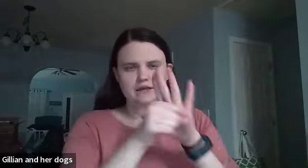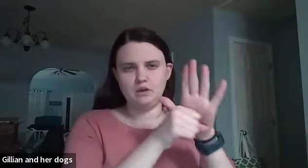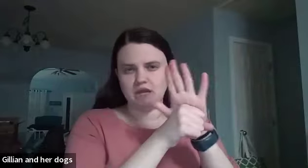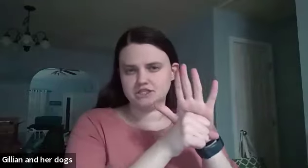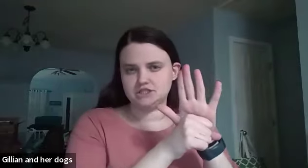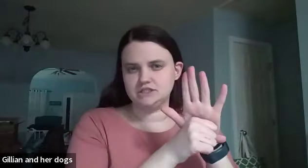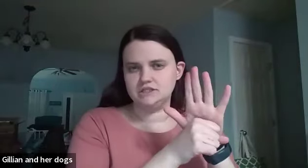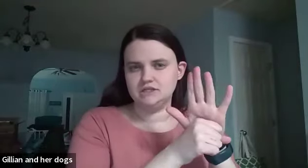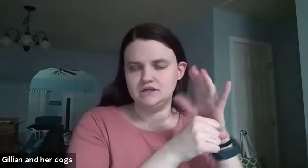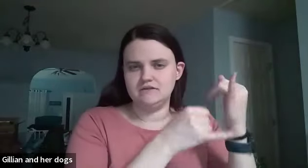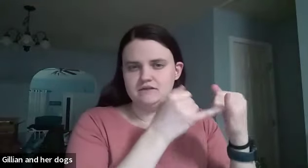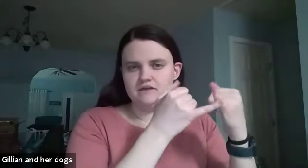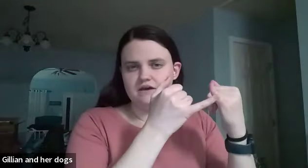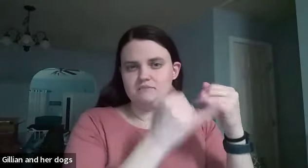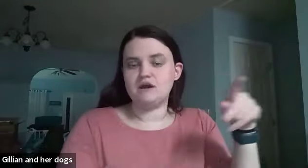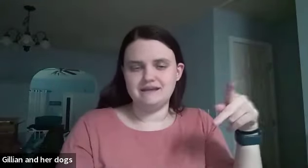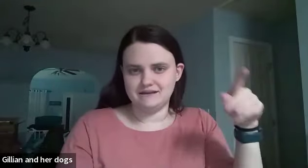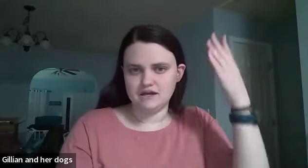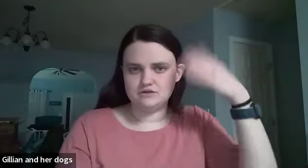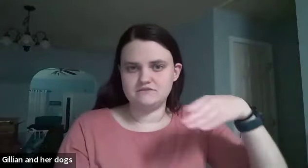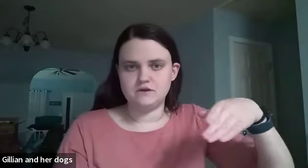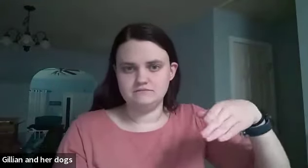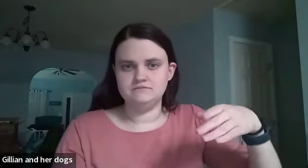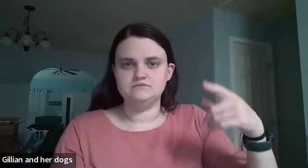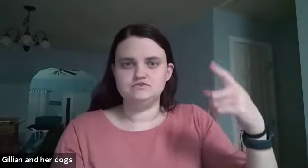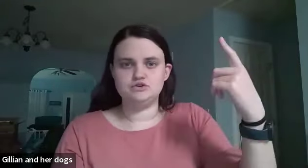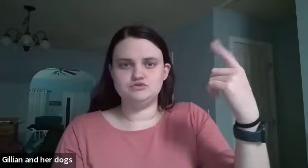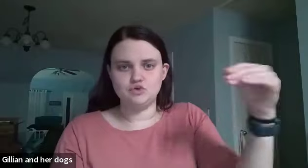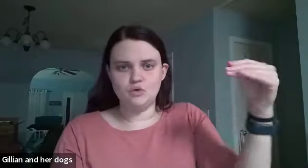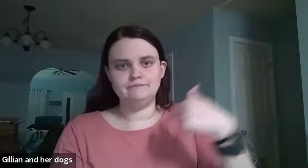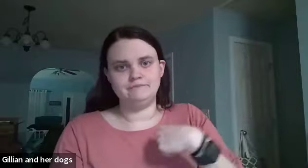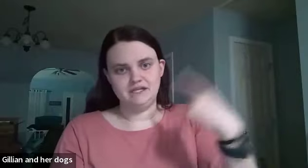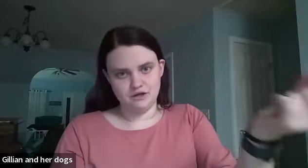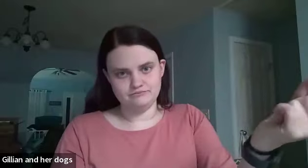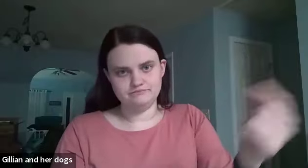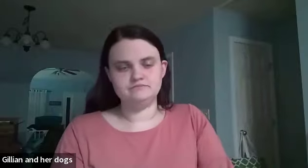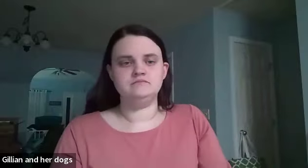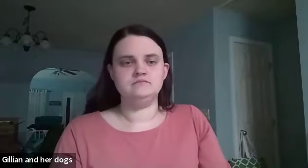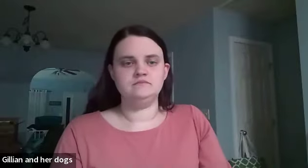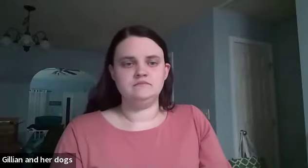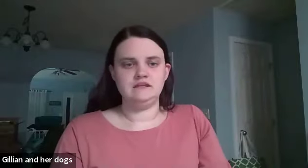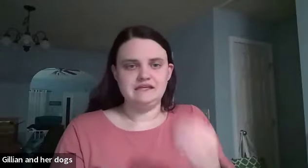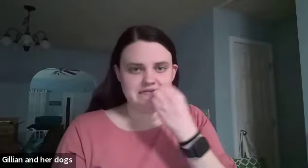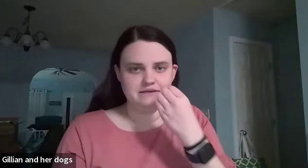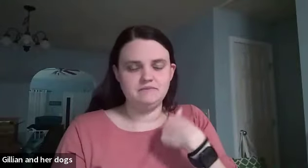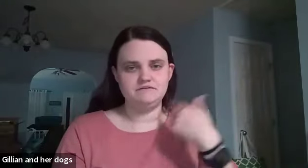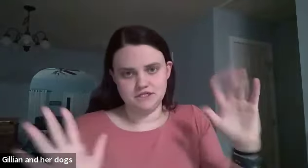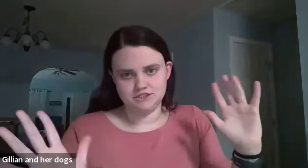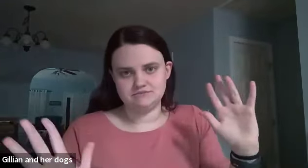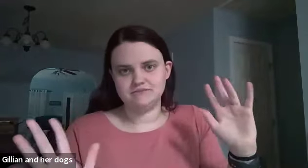like location, the predicate kind of goes in the front. So store, me go. Eat, me finish